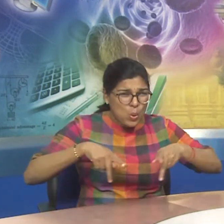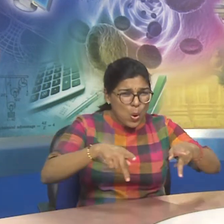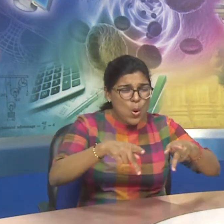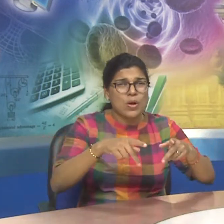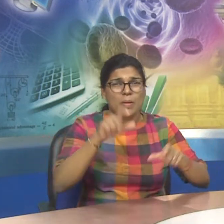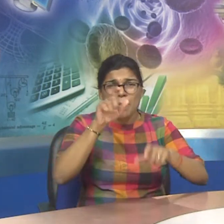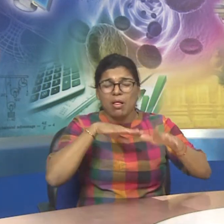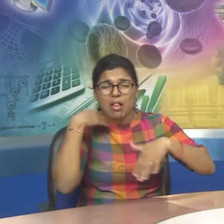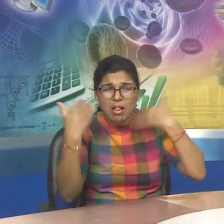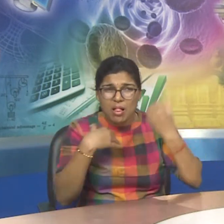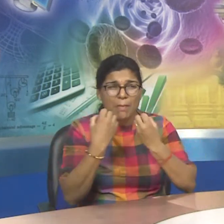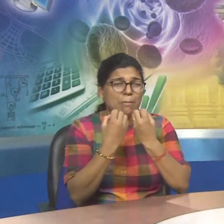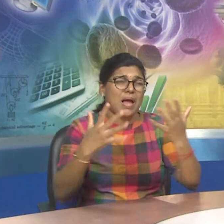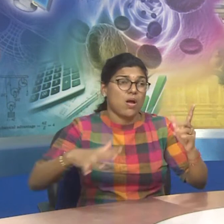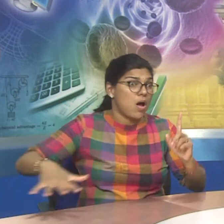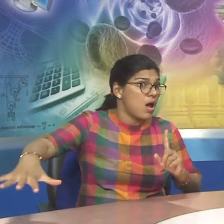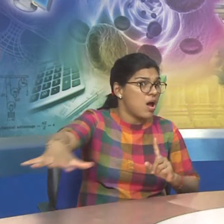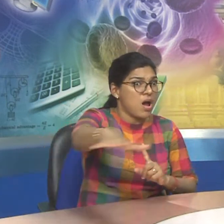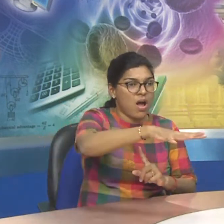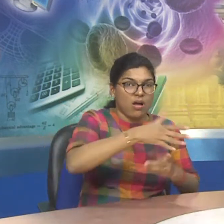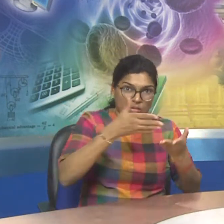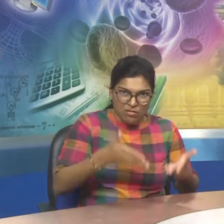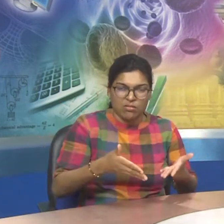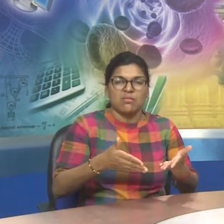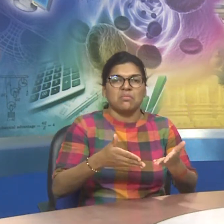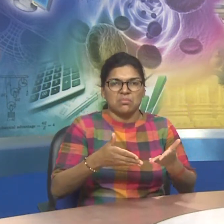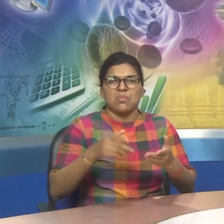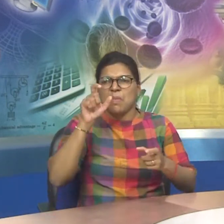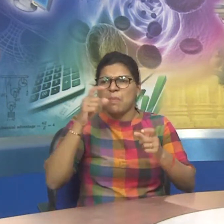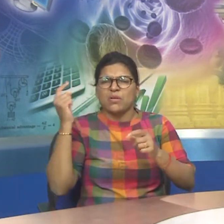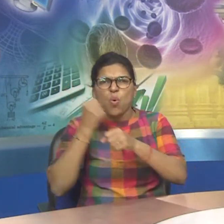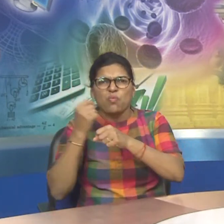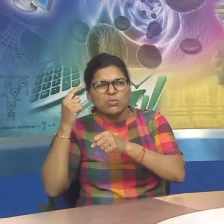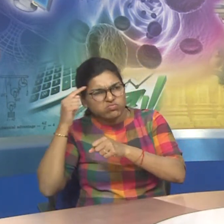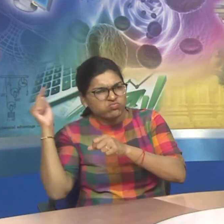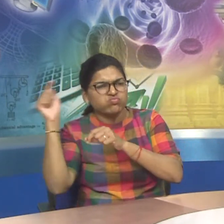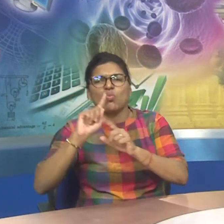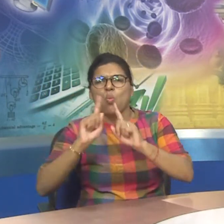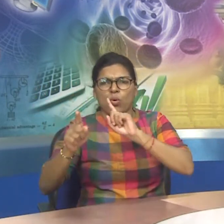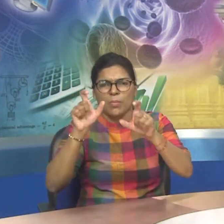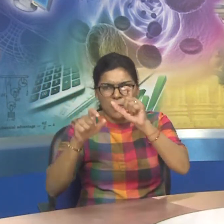This is the same place where that atom bomb was dropped.